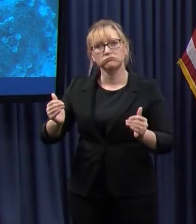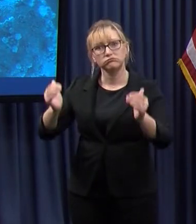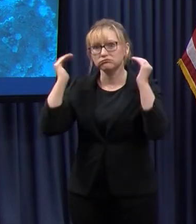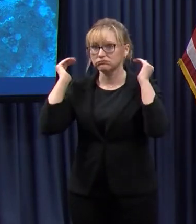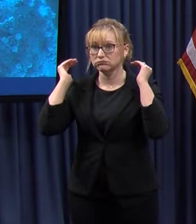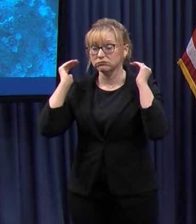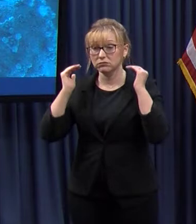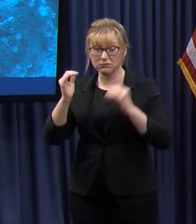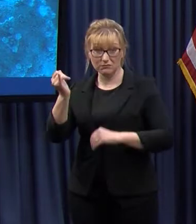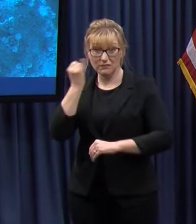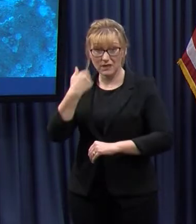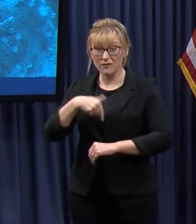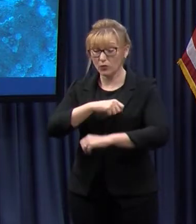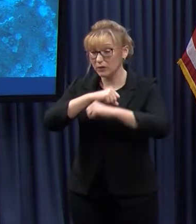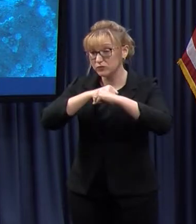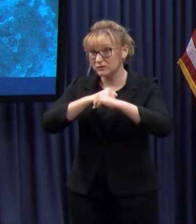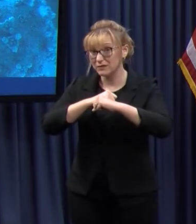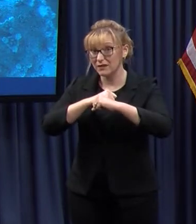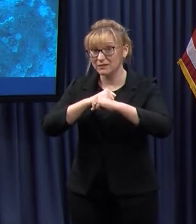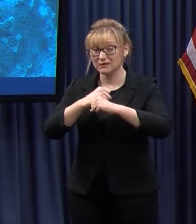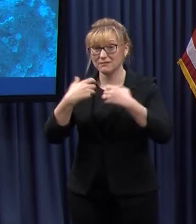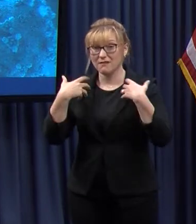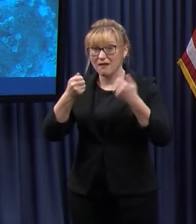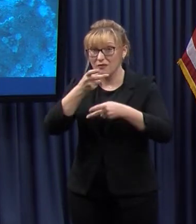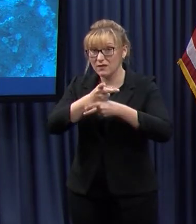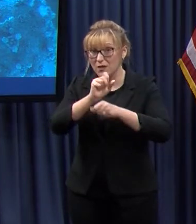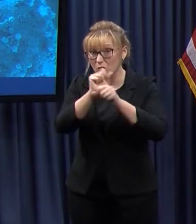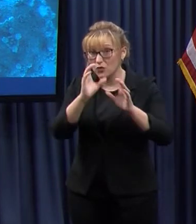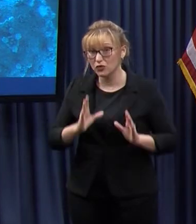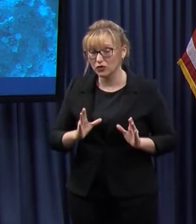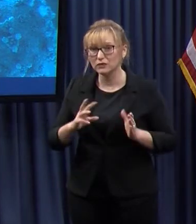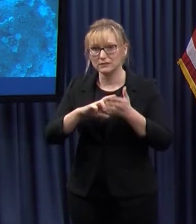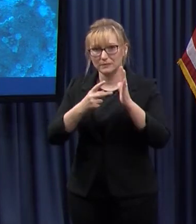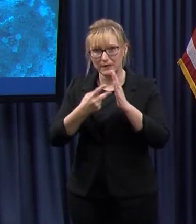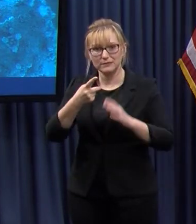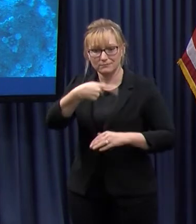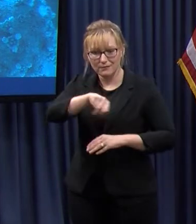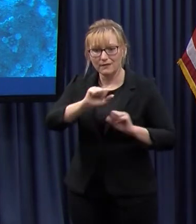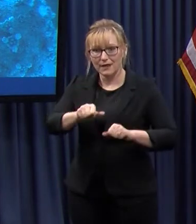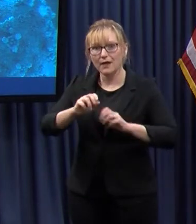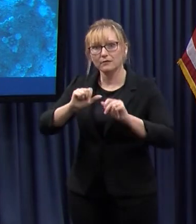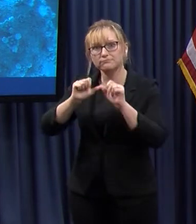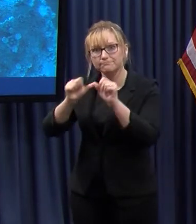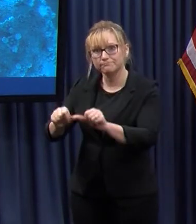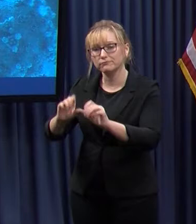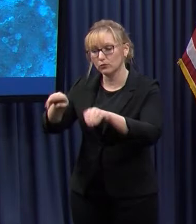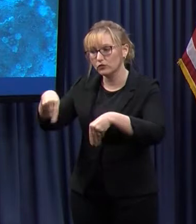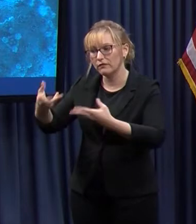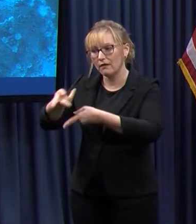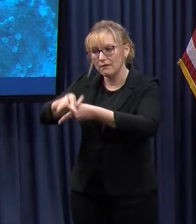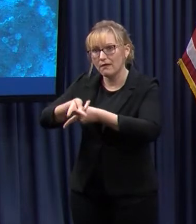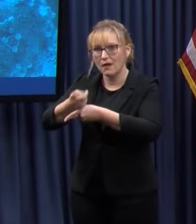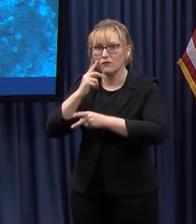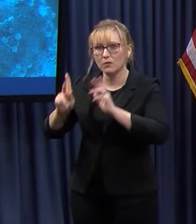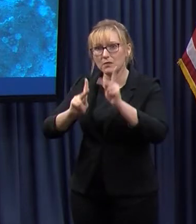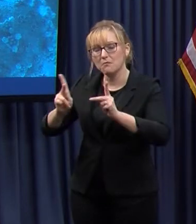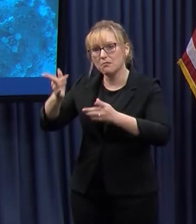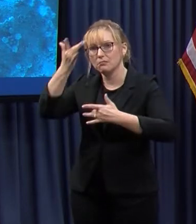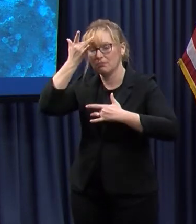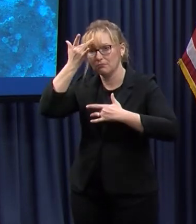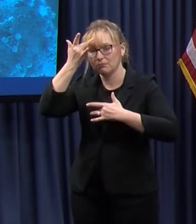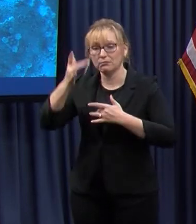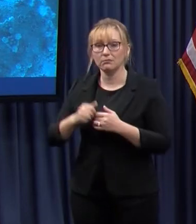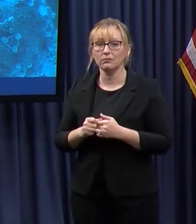staff keeps hospital beds staffed so they can continue to provide care. As more doses become available, more